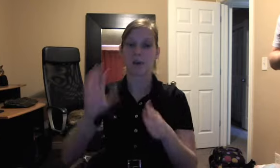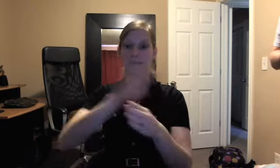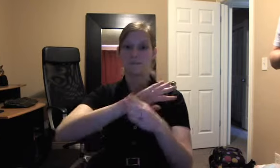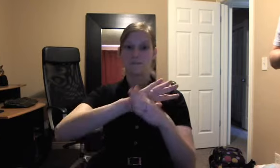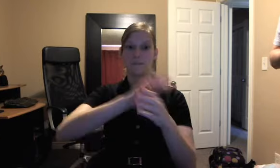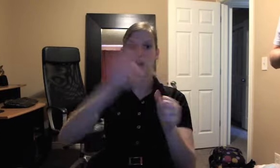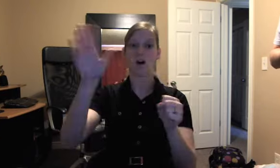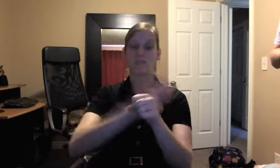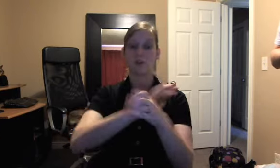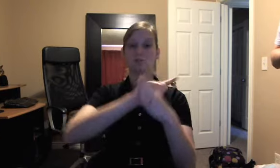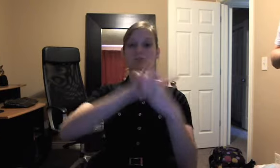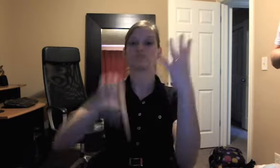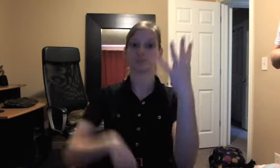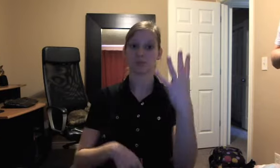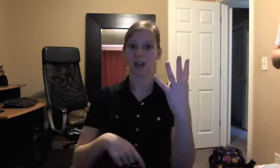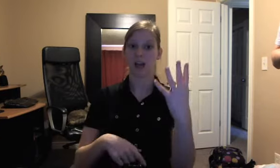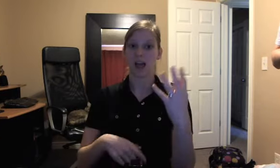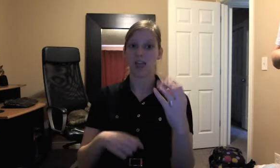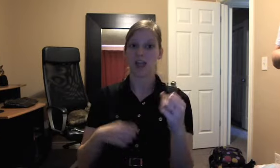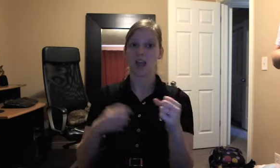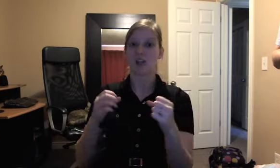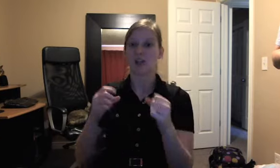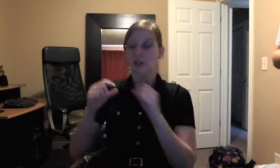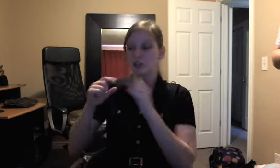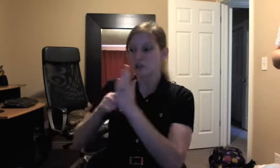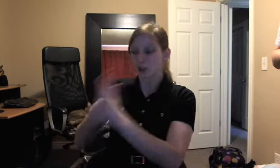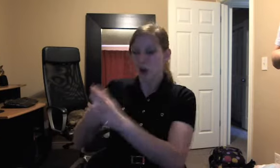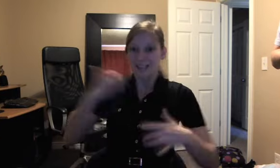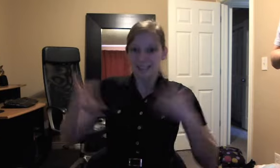Teach. Okay. Please for parentheses.